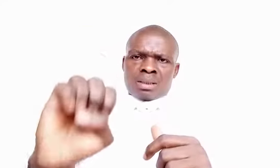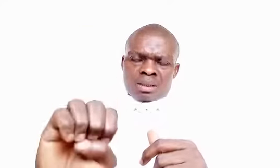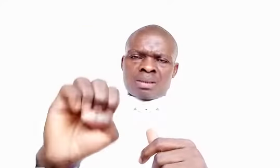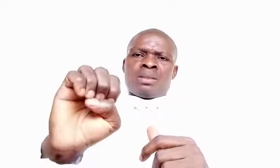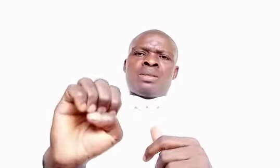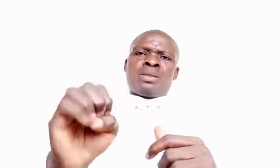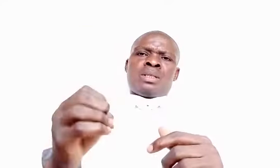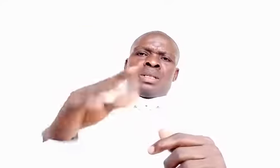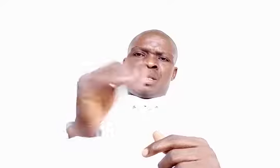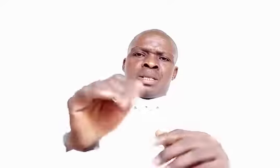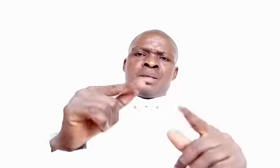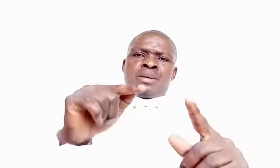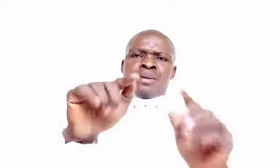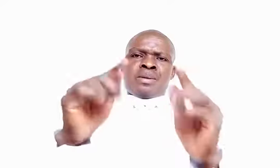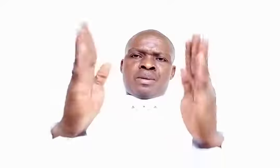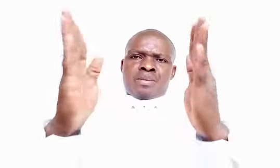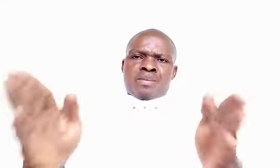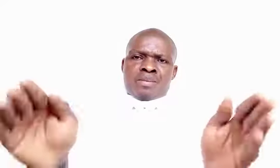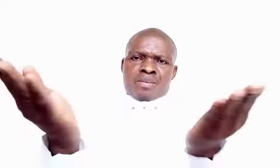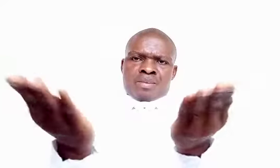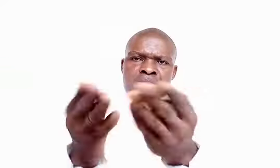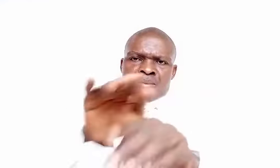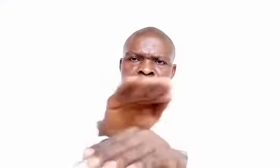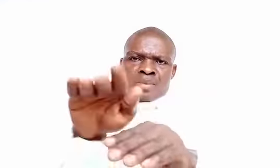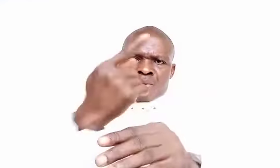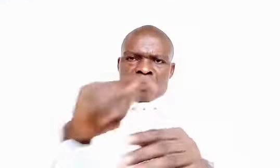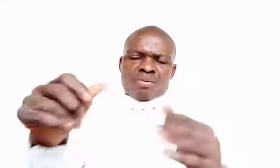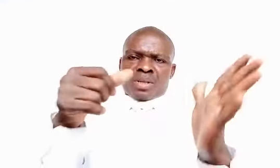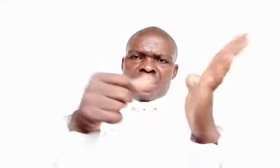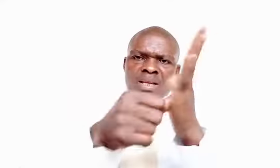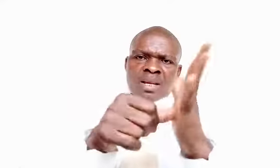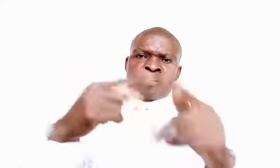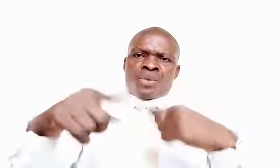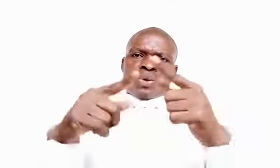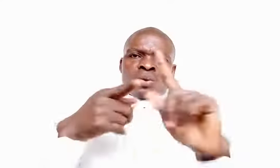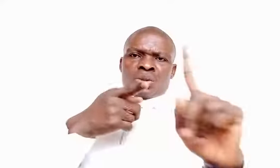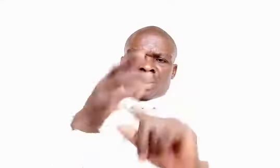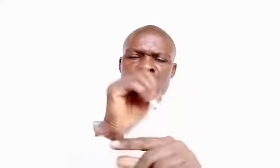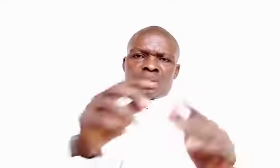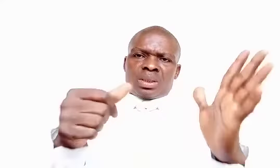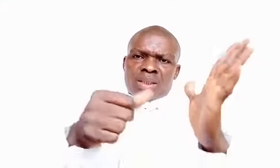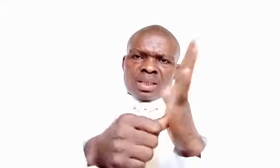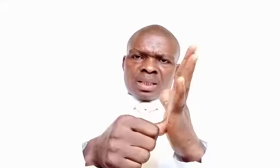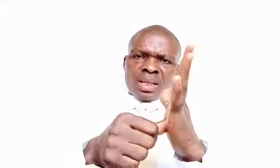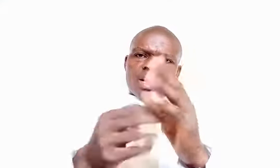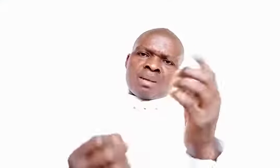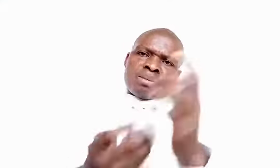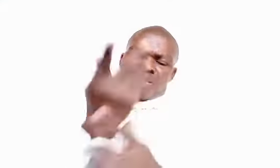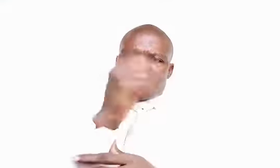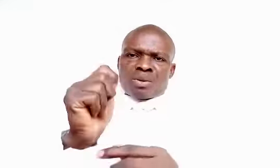of the letter. The writer goes straight to the point. Improvement of athletics in